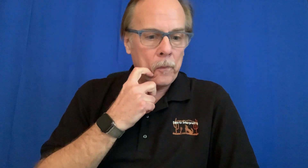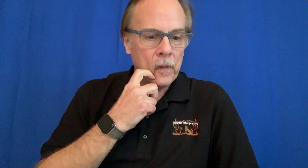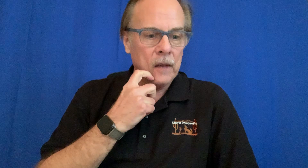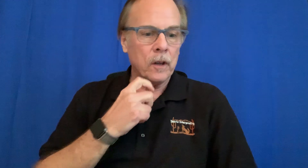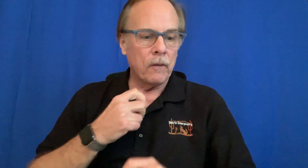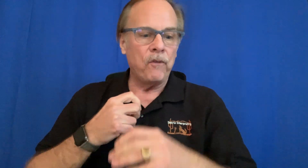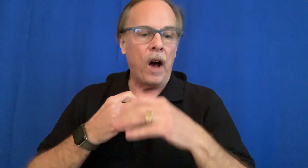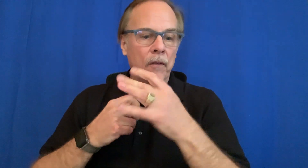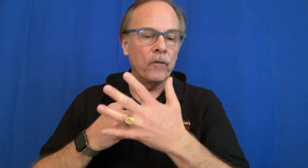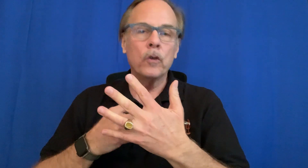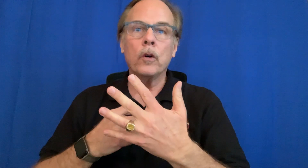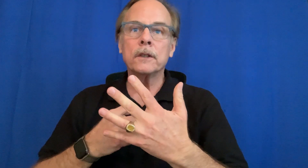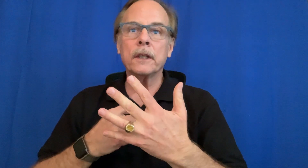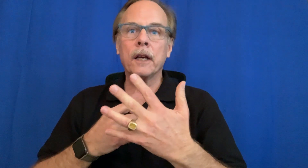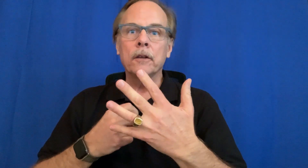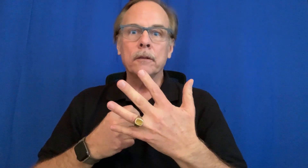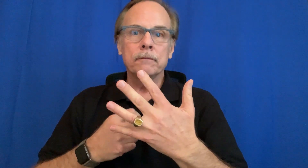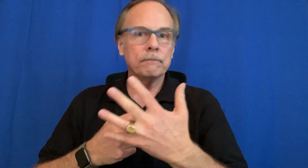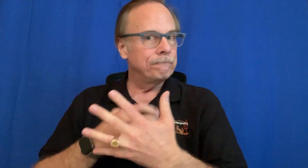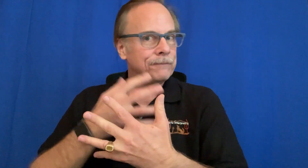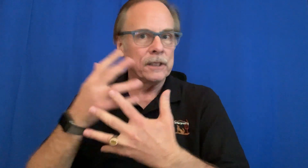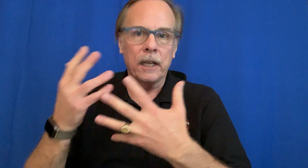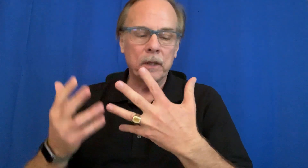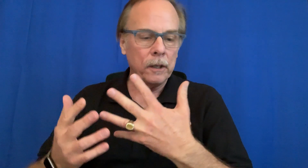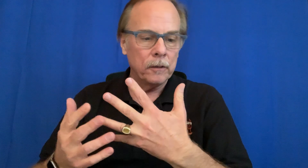If there are 5 of you all together, same deal.